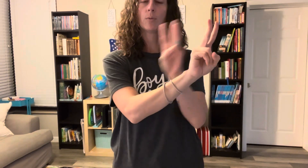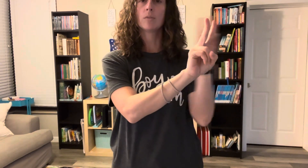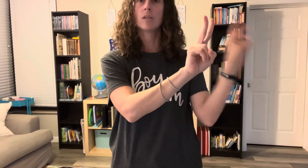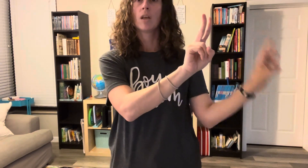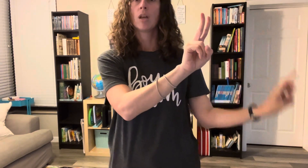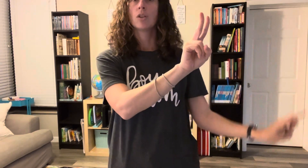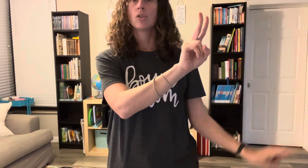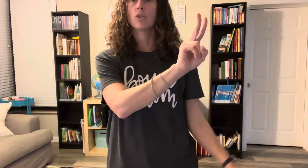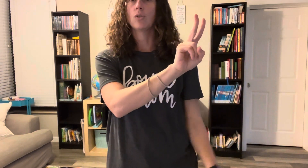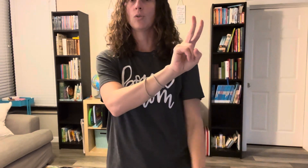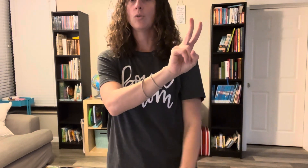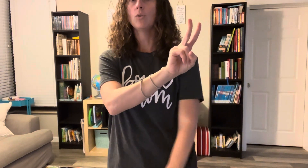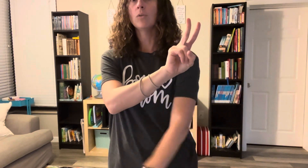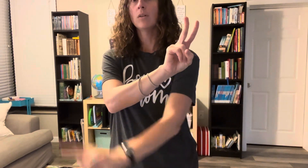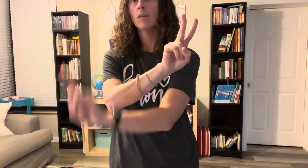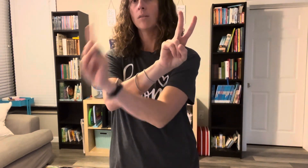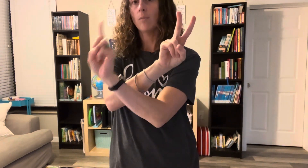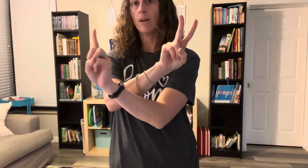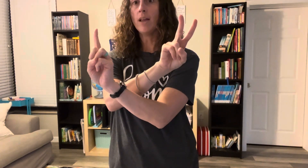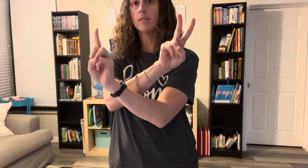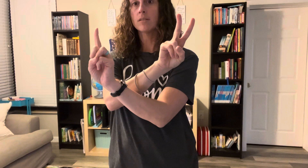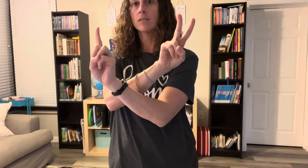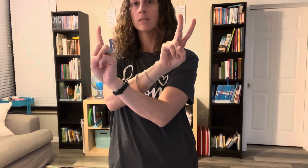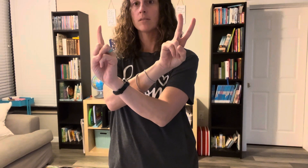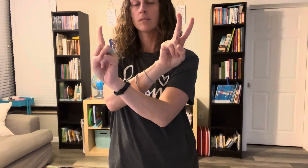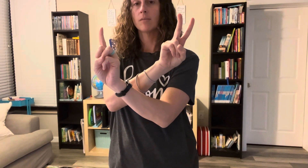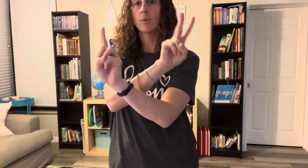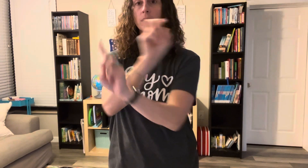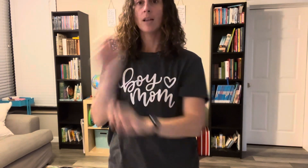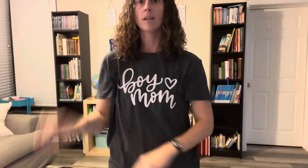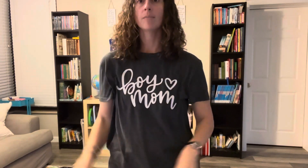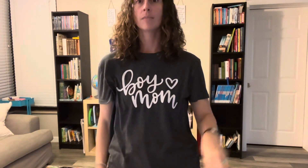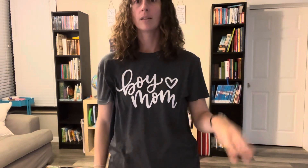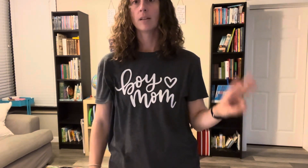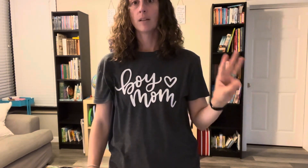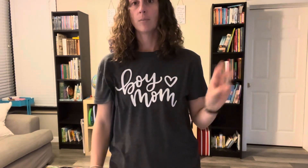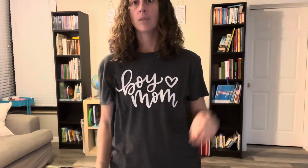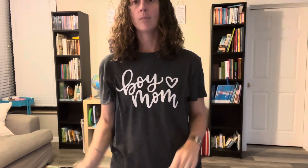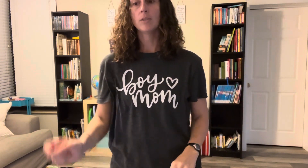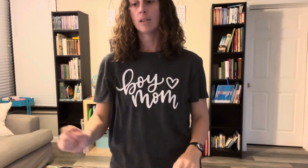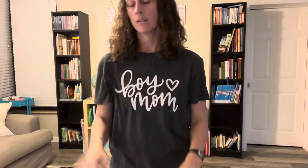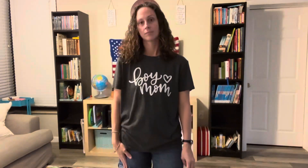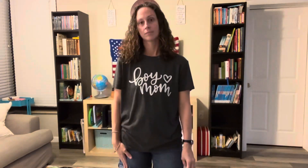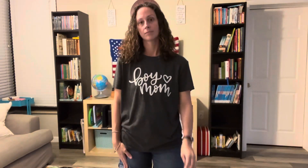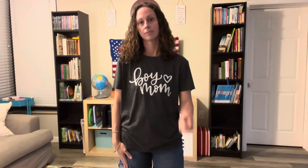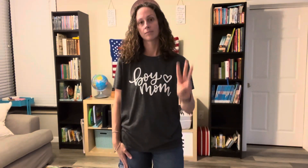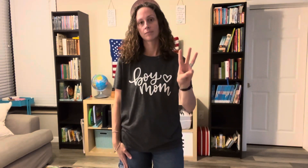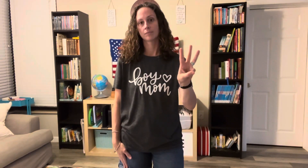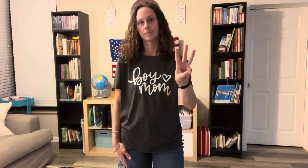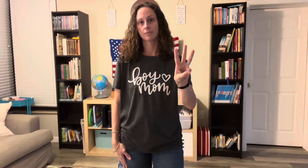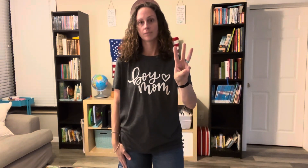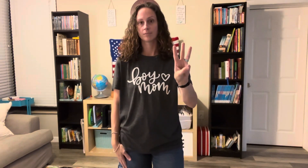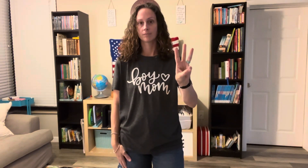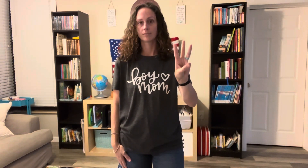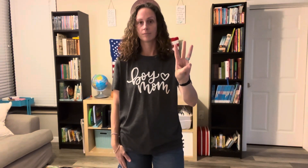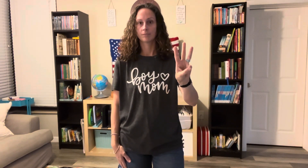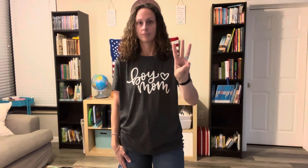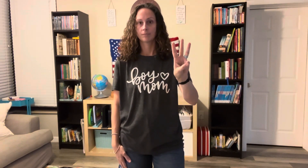tablespoons to 1 ounce. One more time with the music. 3